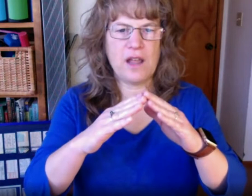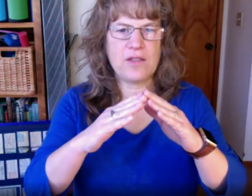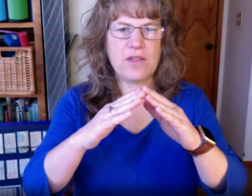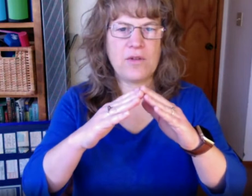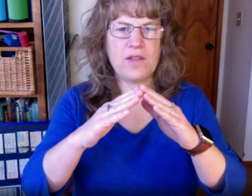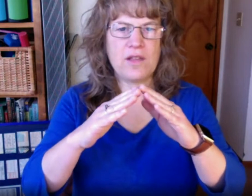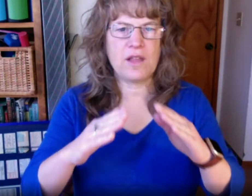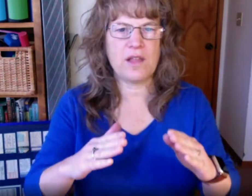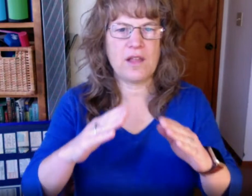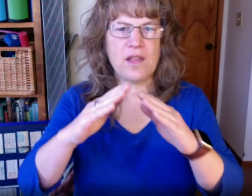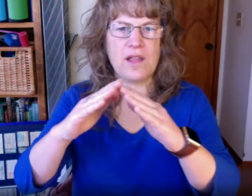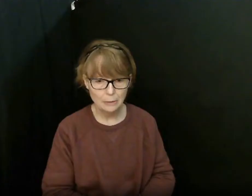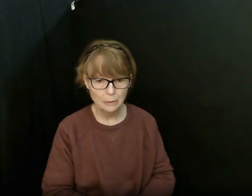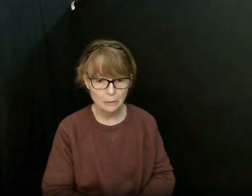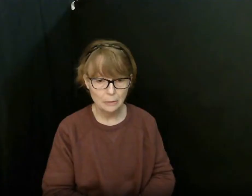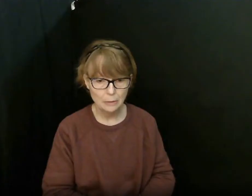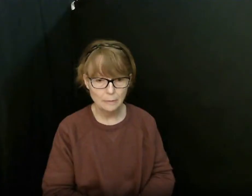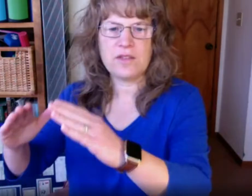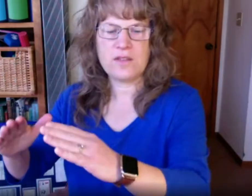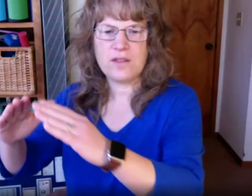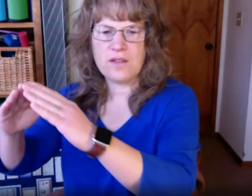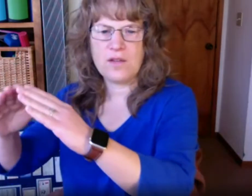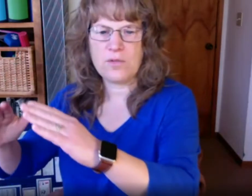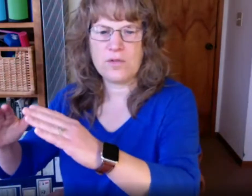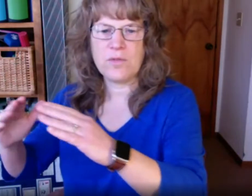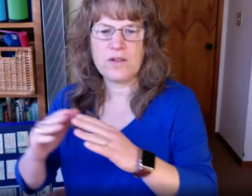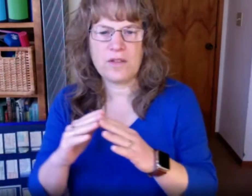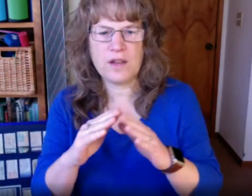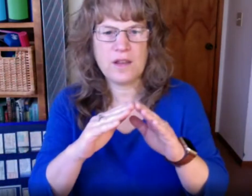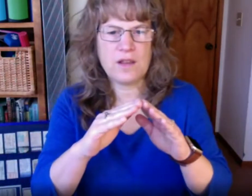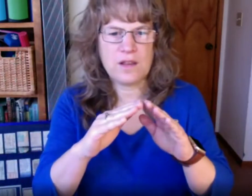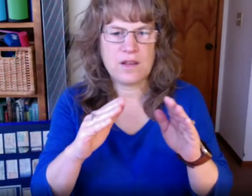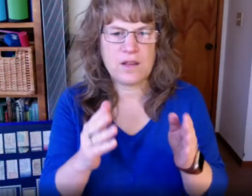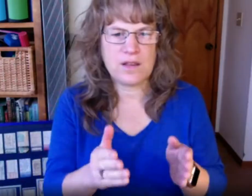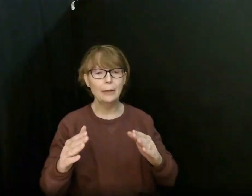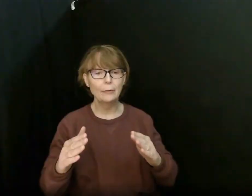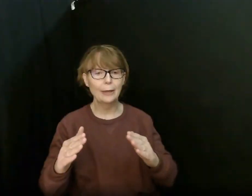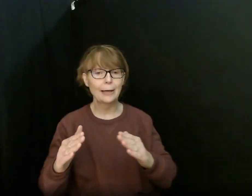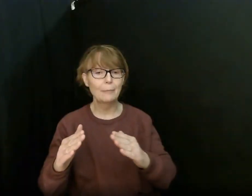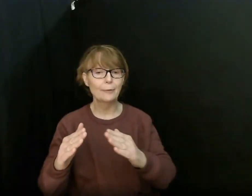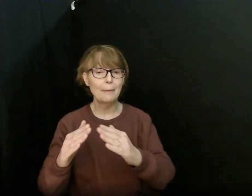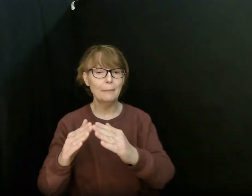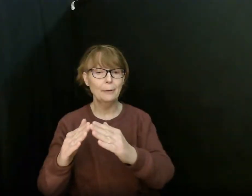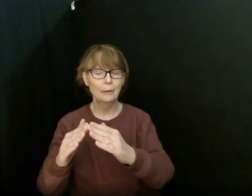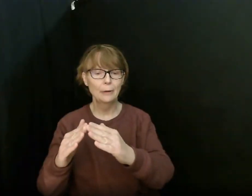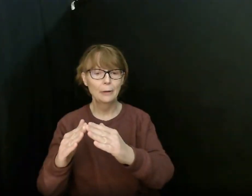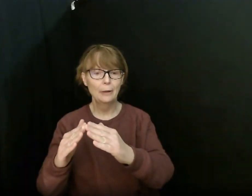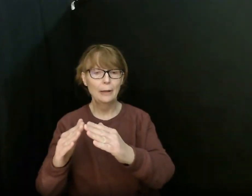so it's not this. What is city? The city is it comes up